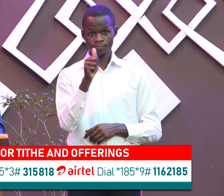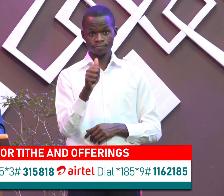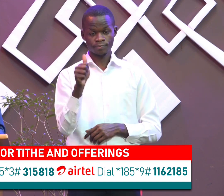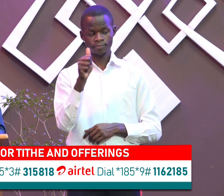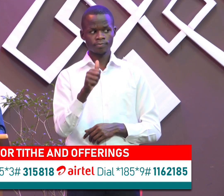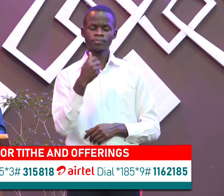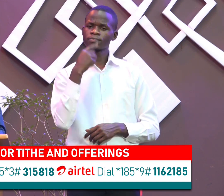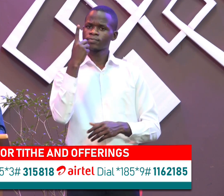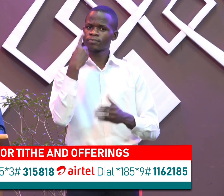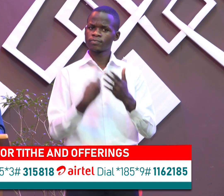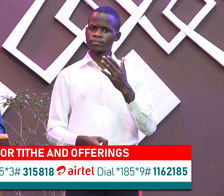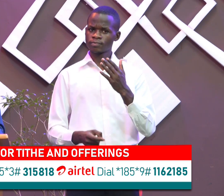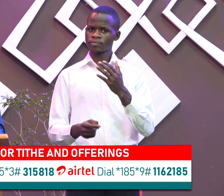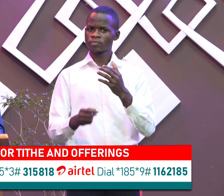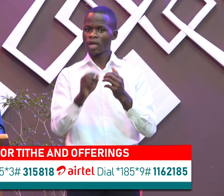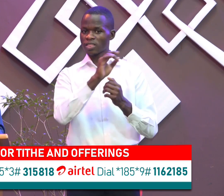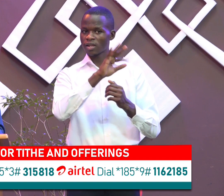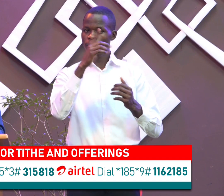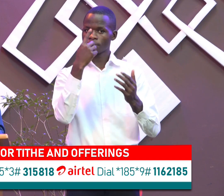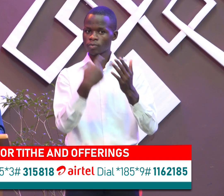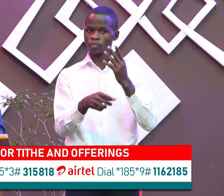Airtel twagambye